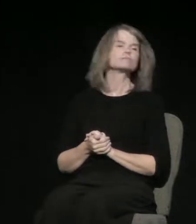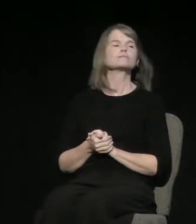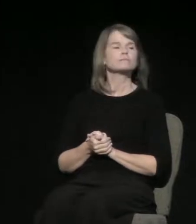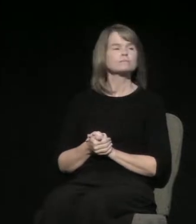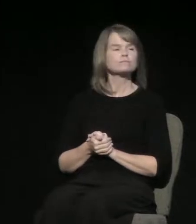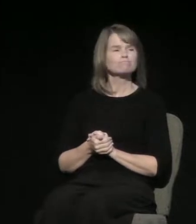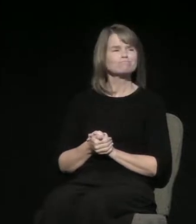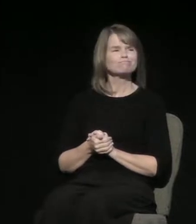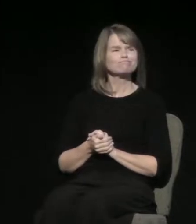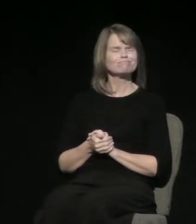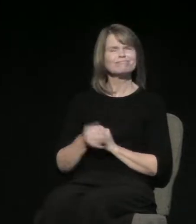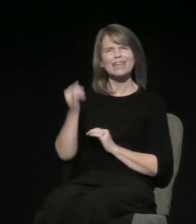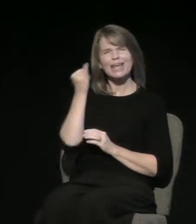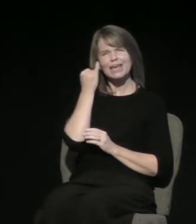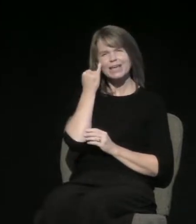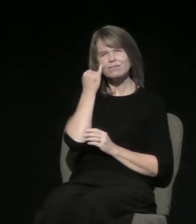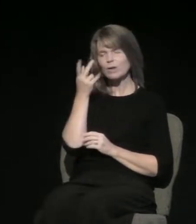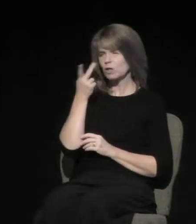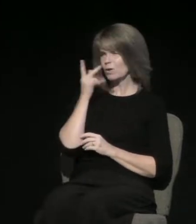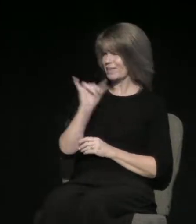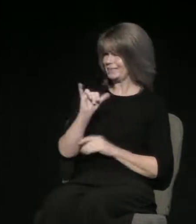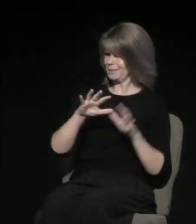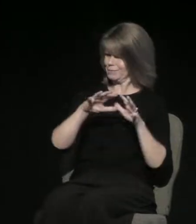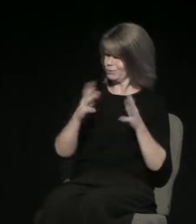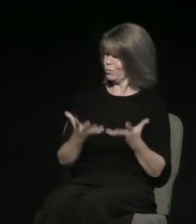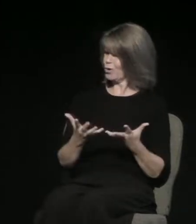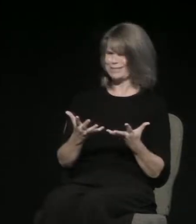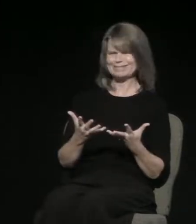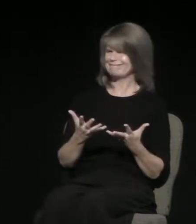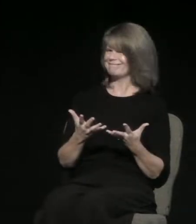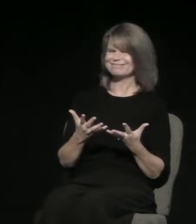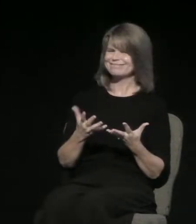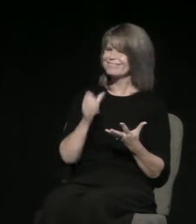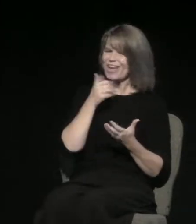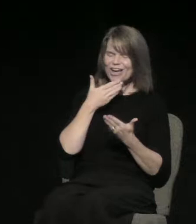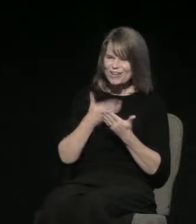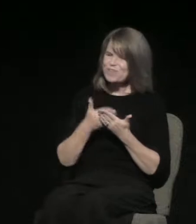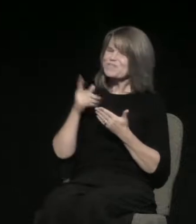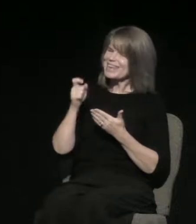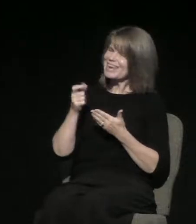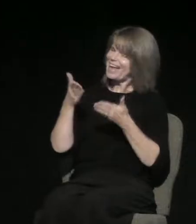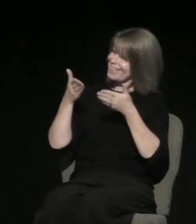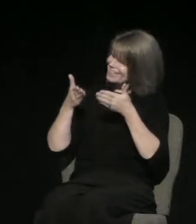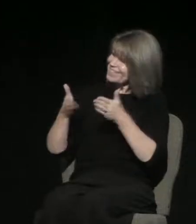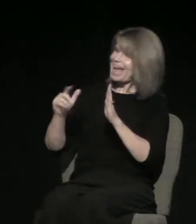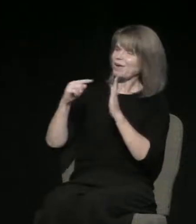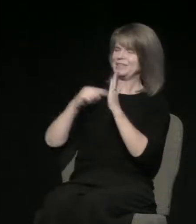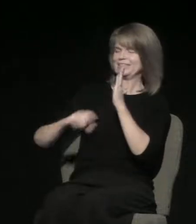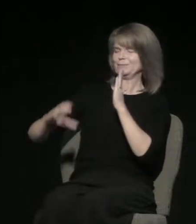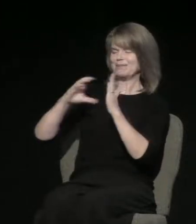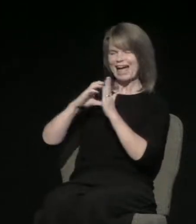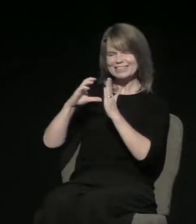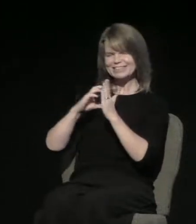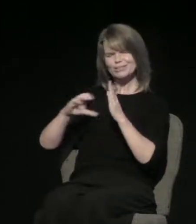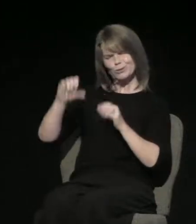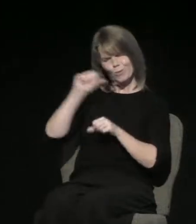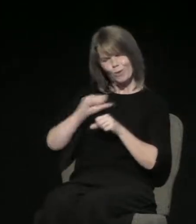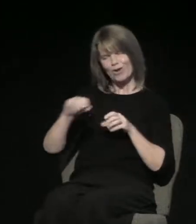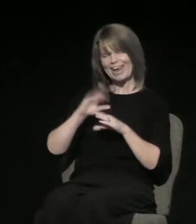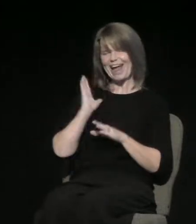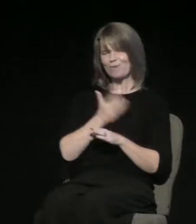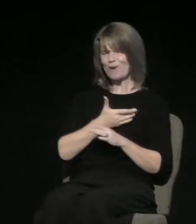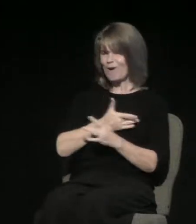If it's just like Everybody else Then we need to get busy And allowing This passage To do its work In